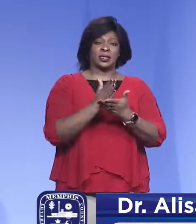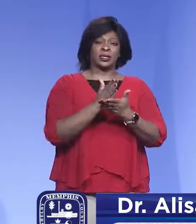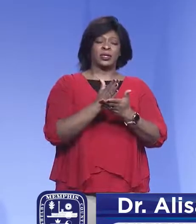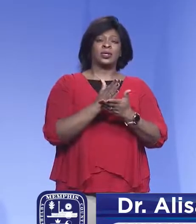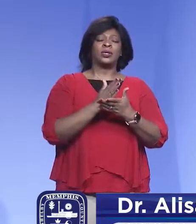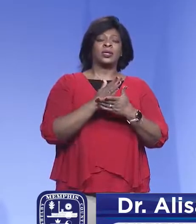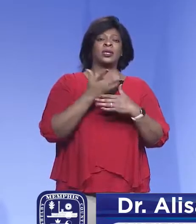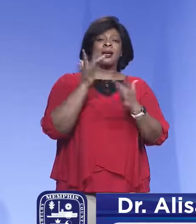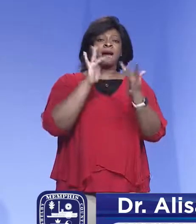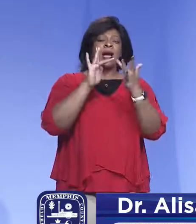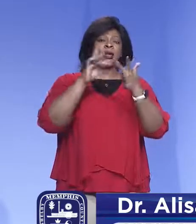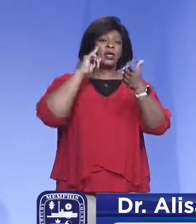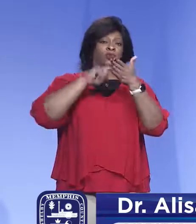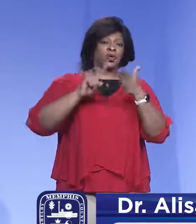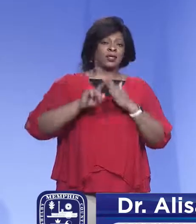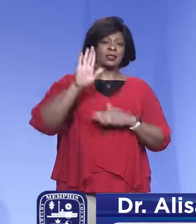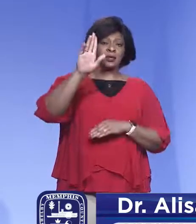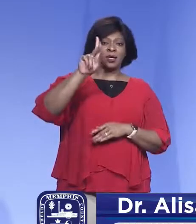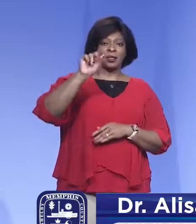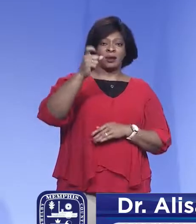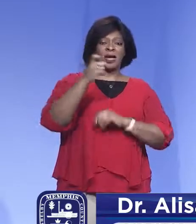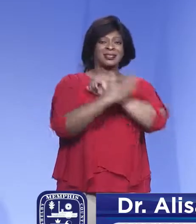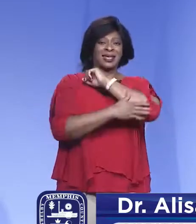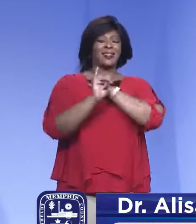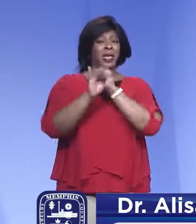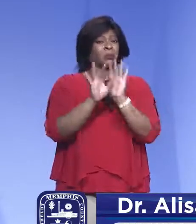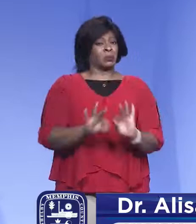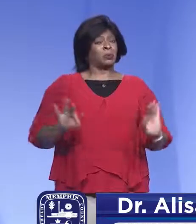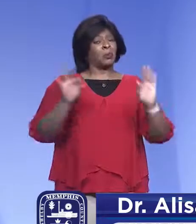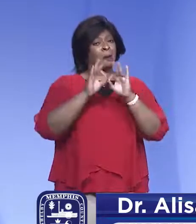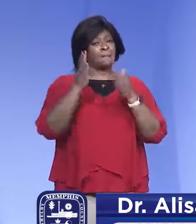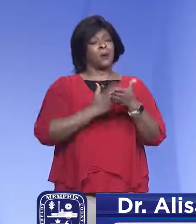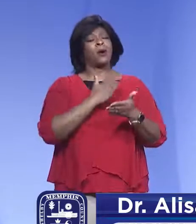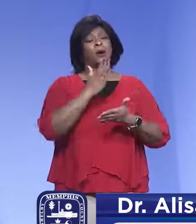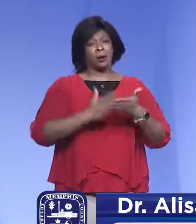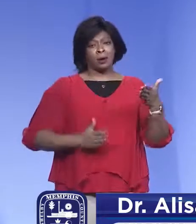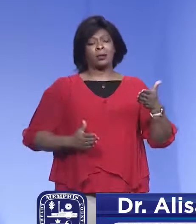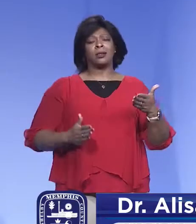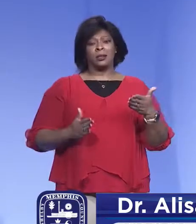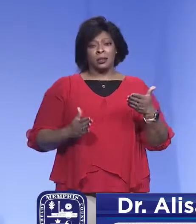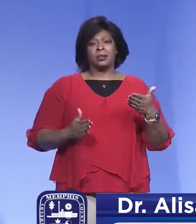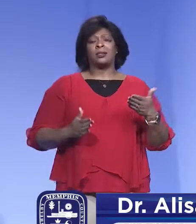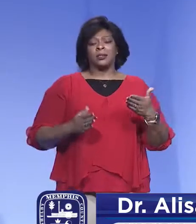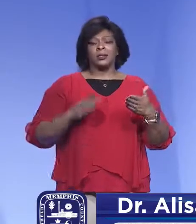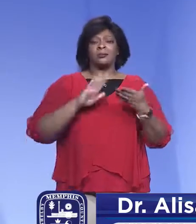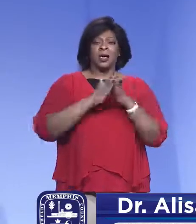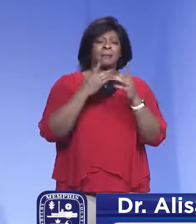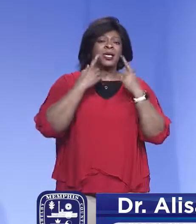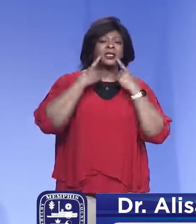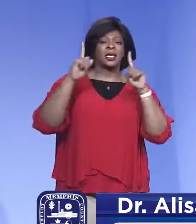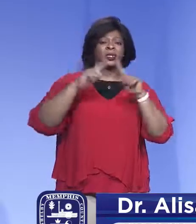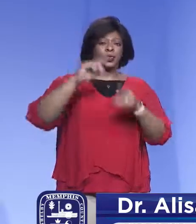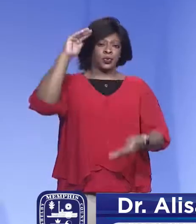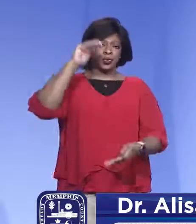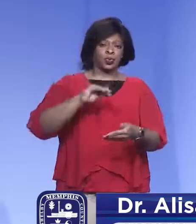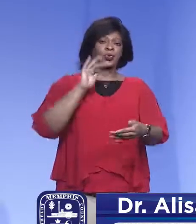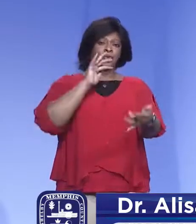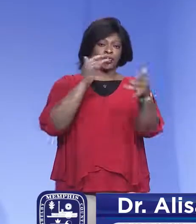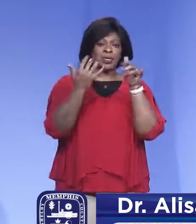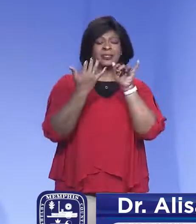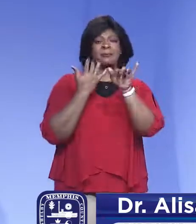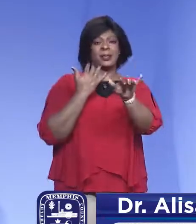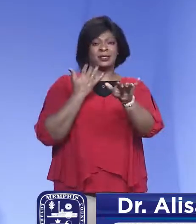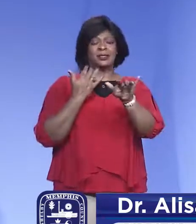doing contact tracing. And we know that's a critical component of being successful in reducing